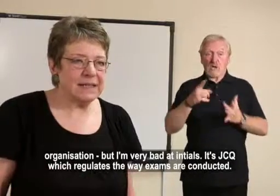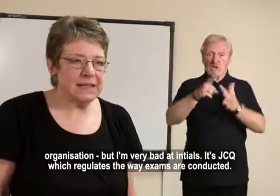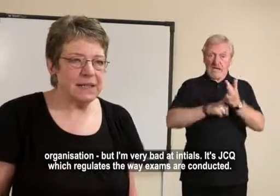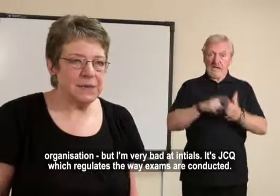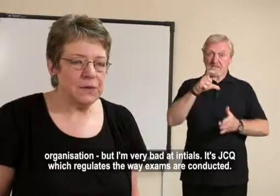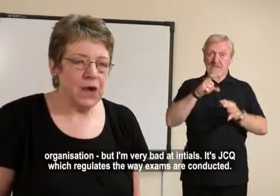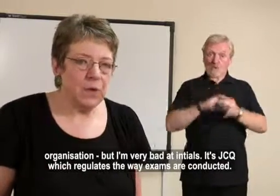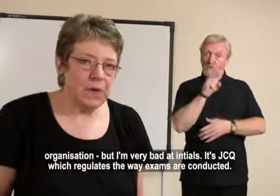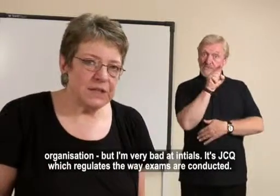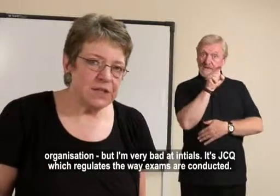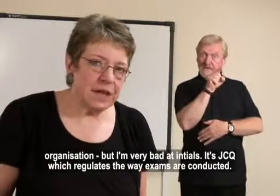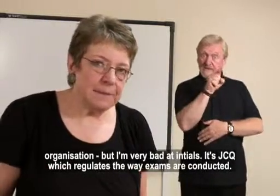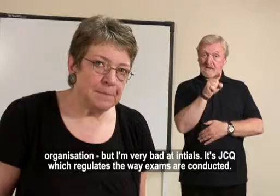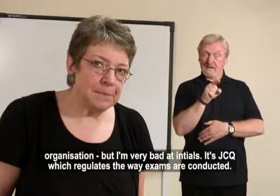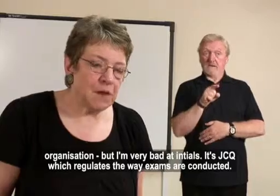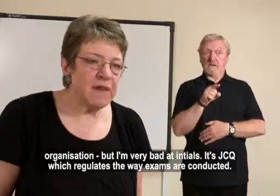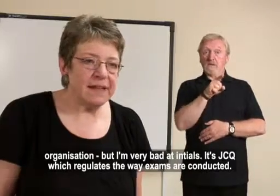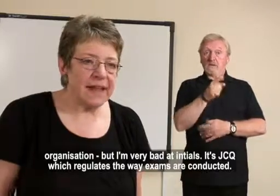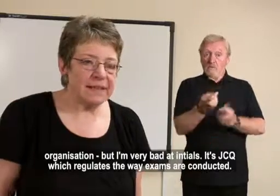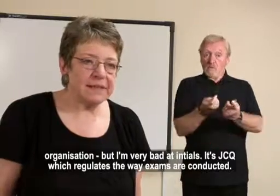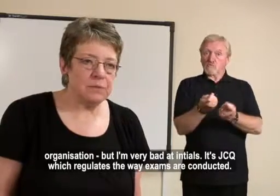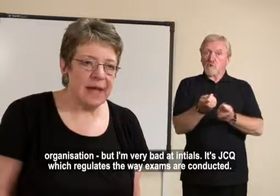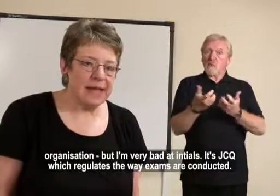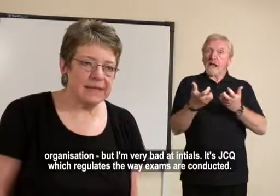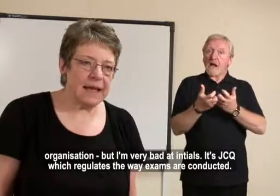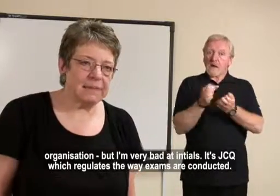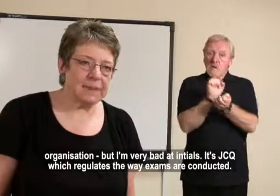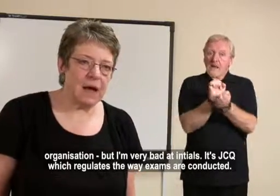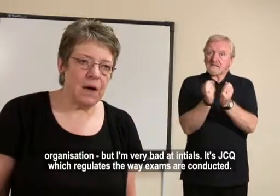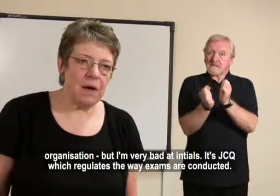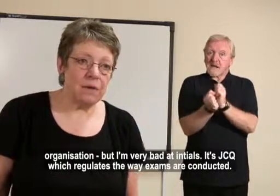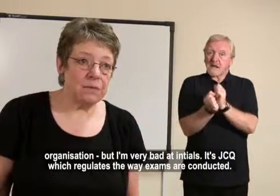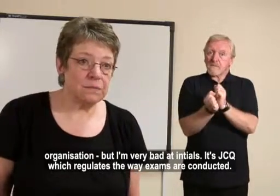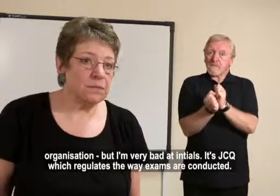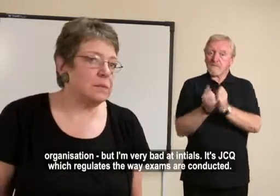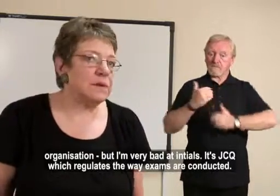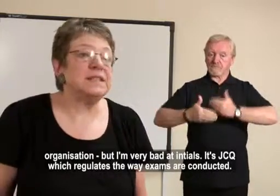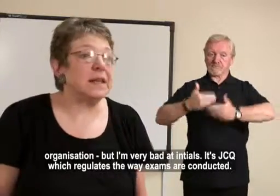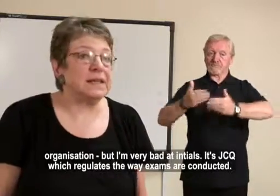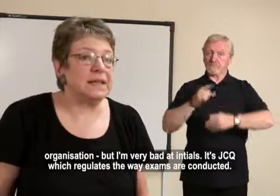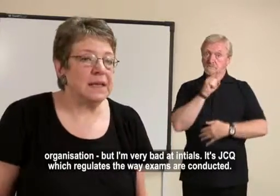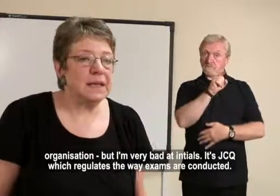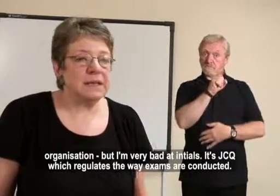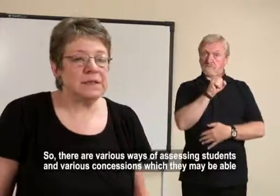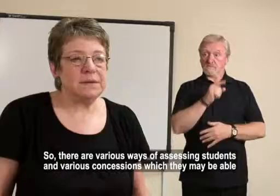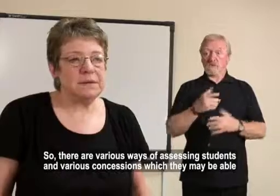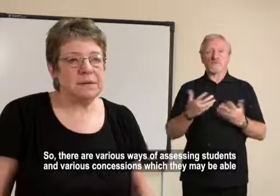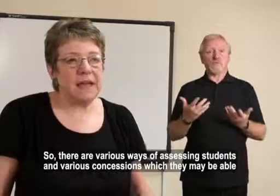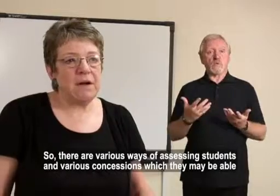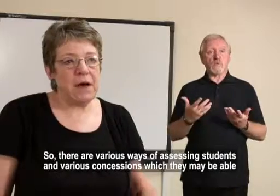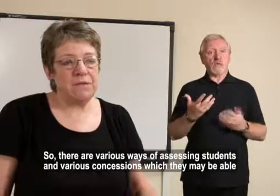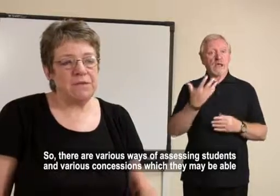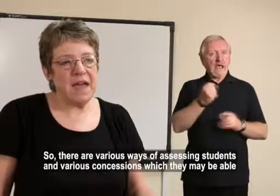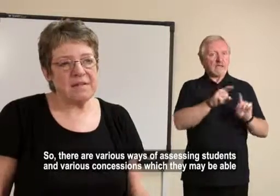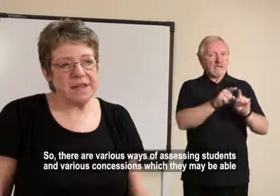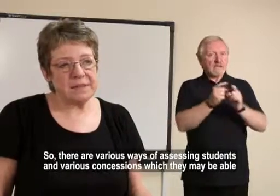It's JCQ which regulates the way exams are conducted. So